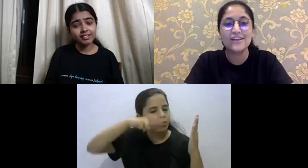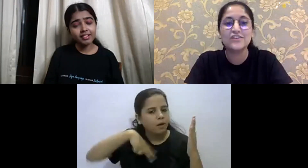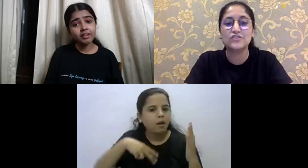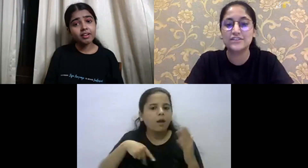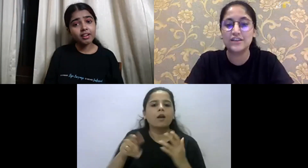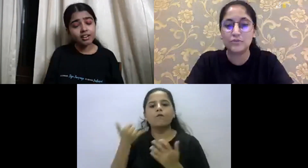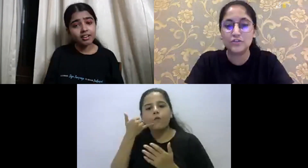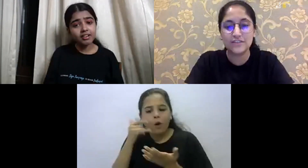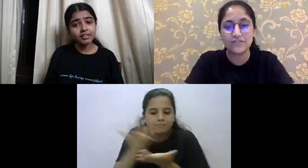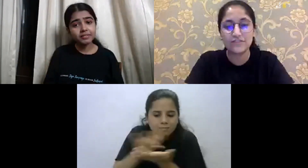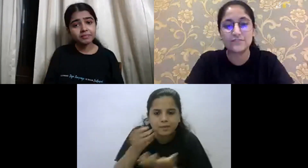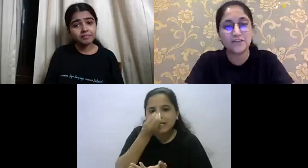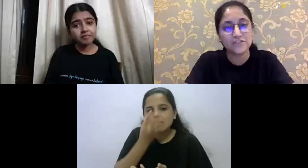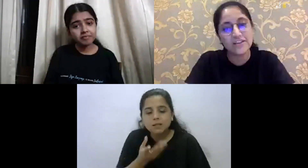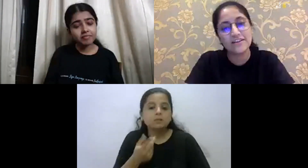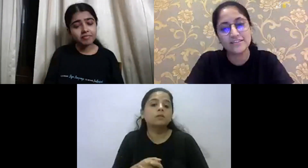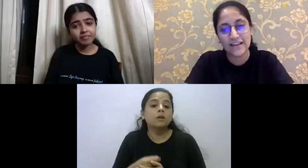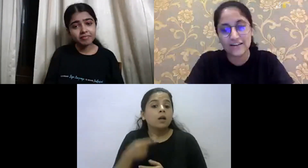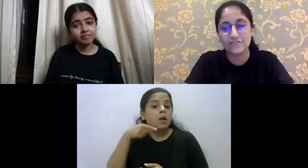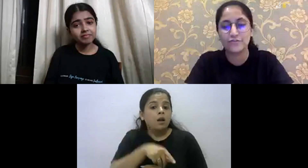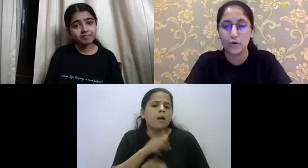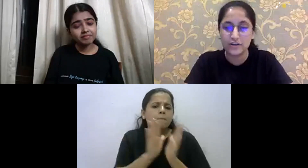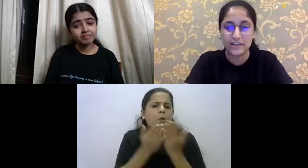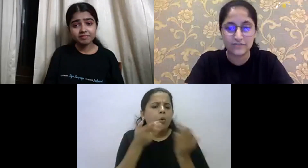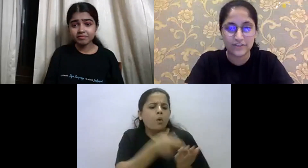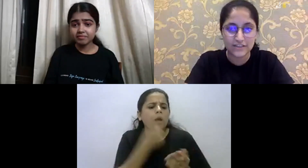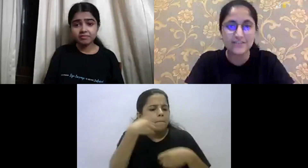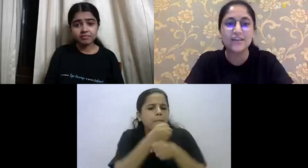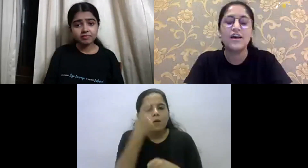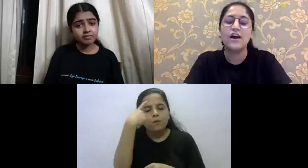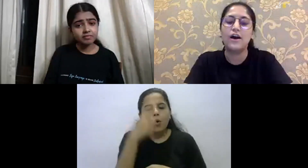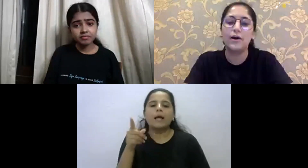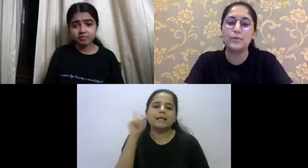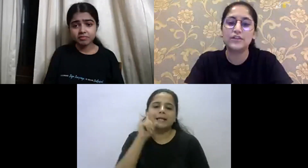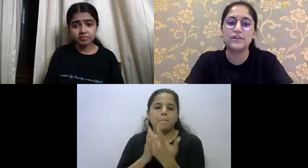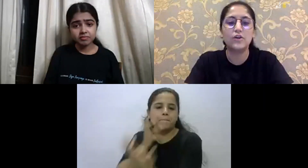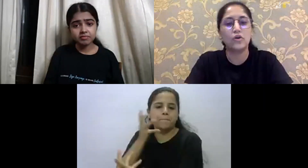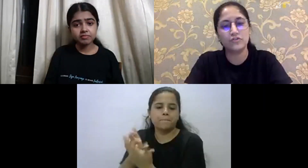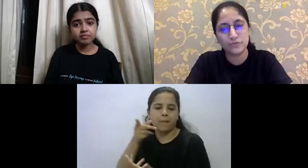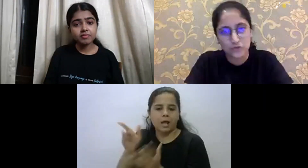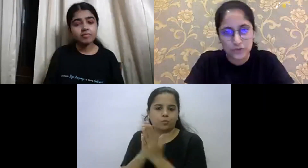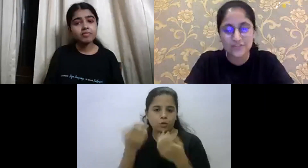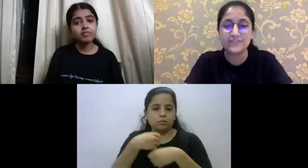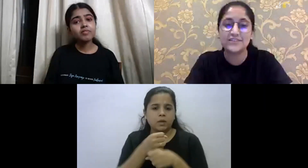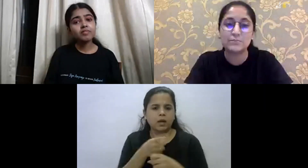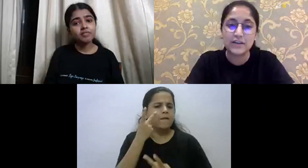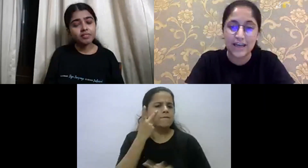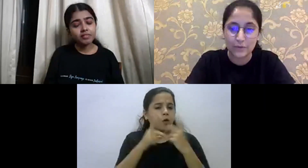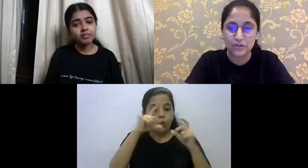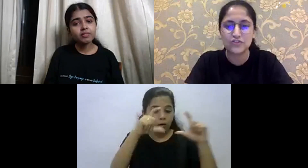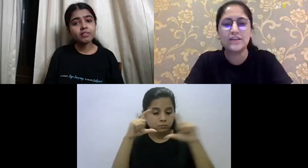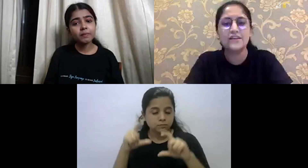homes. So these are books that we have specially designed for deaf kids, with a lot of visuals,